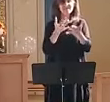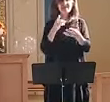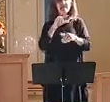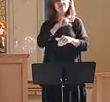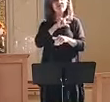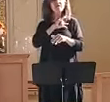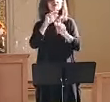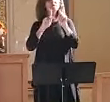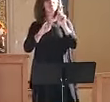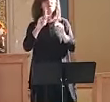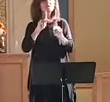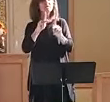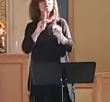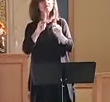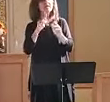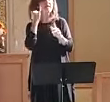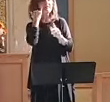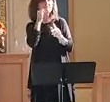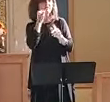shown to be not in communion